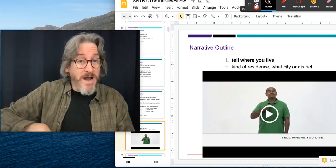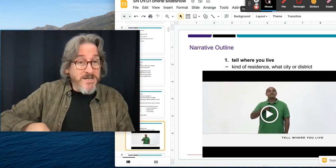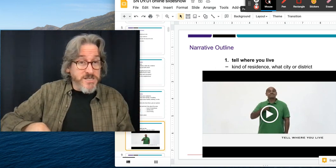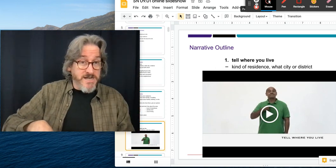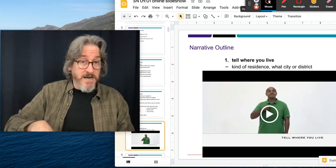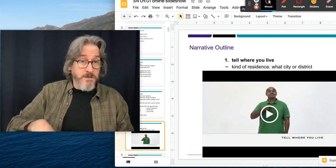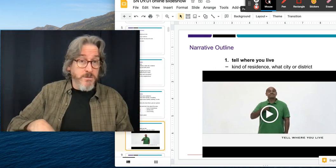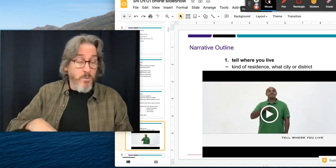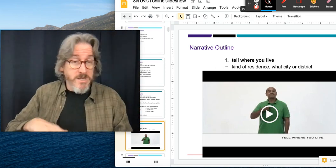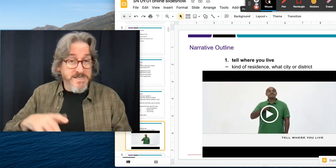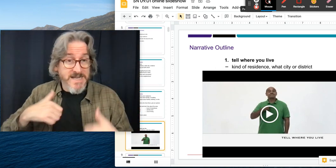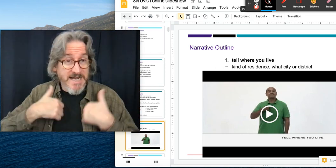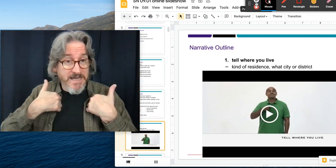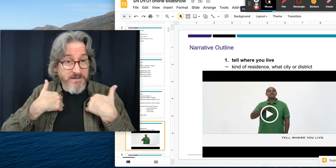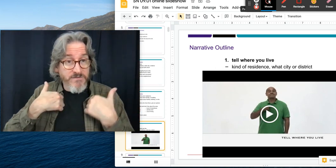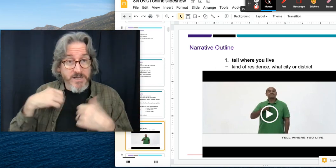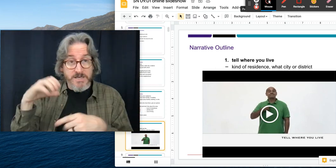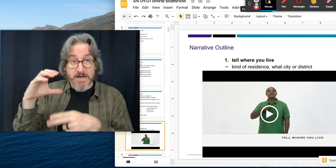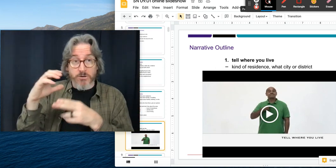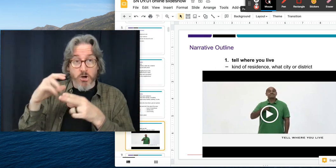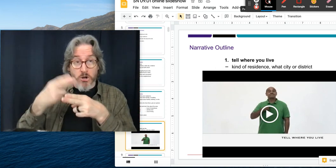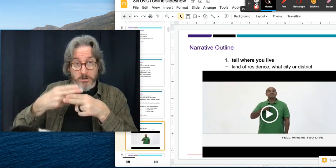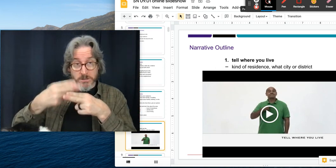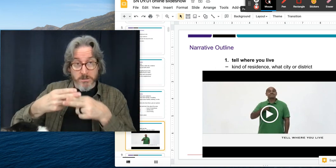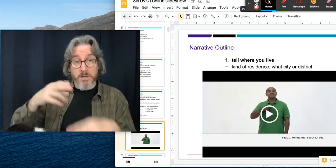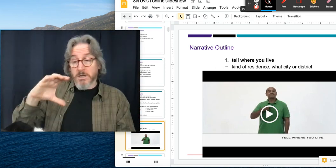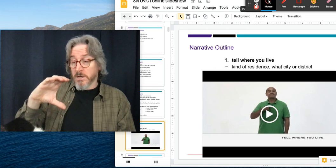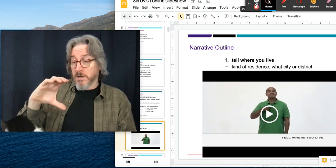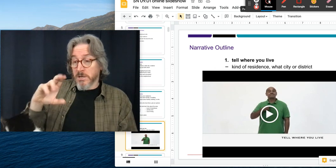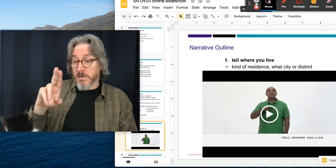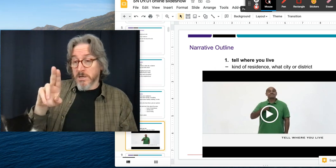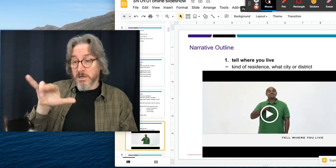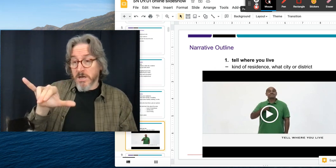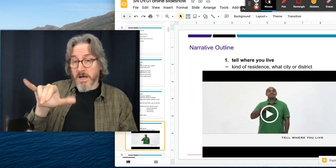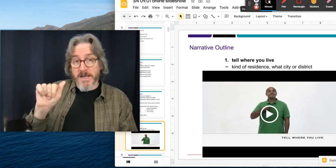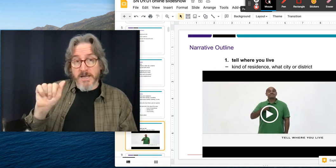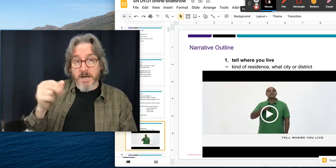So what I just signed was that I live in a town called